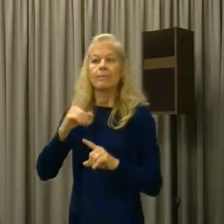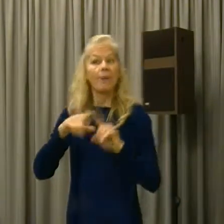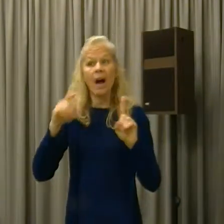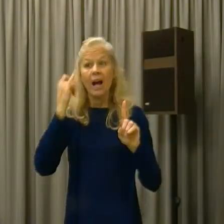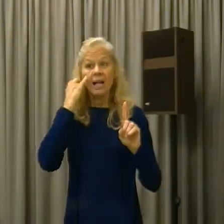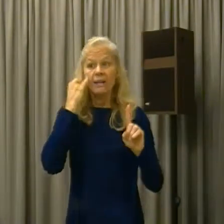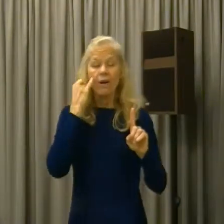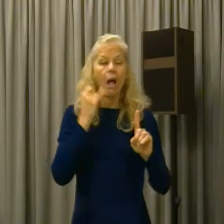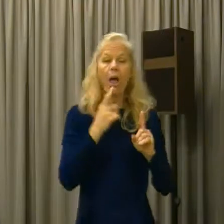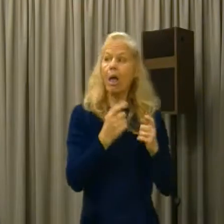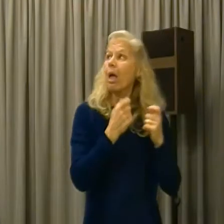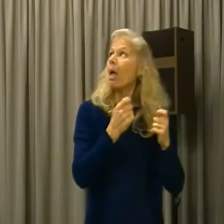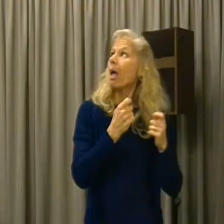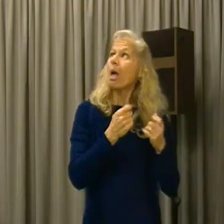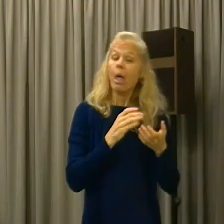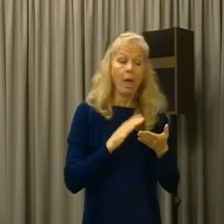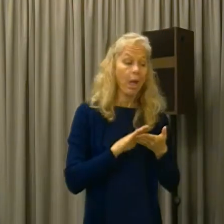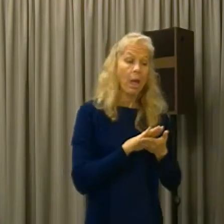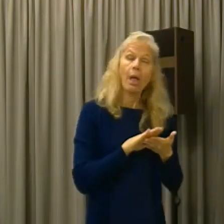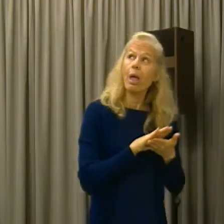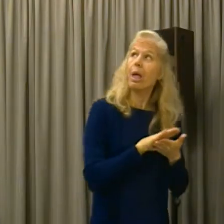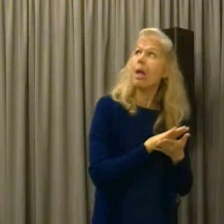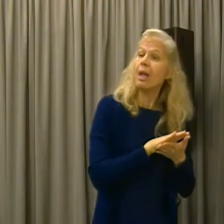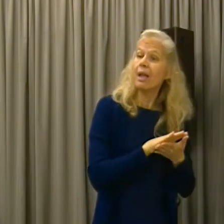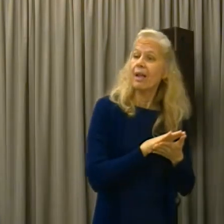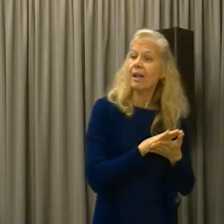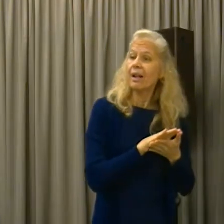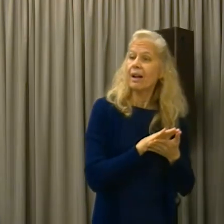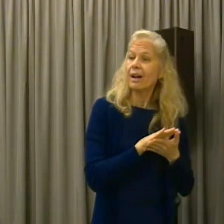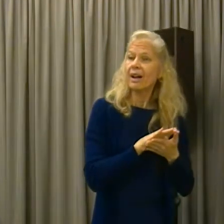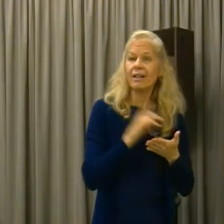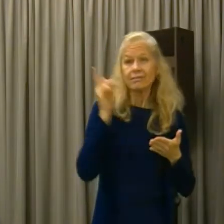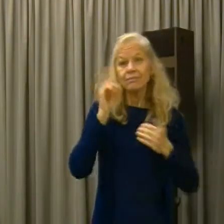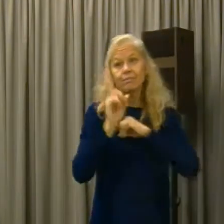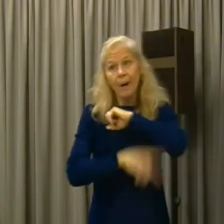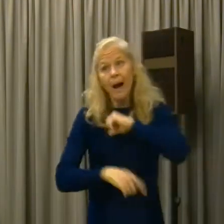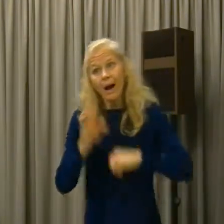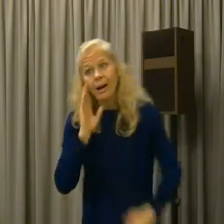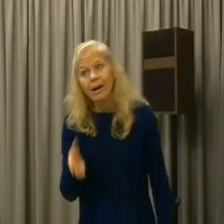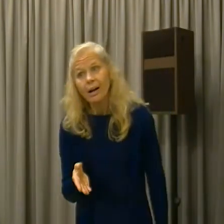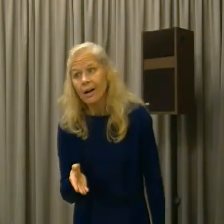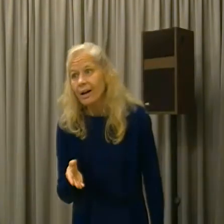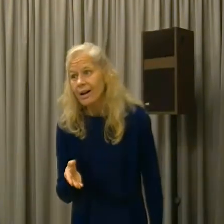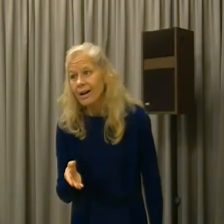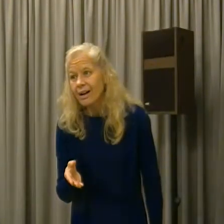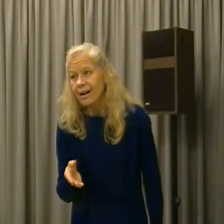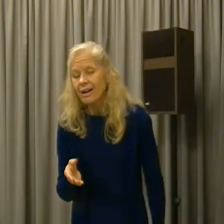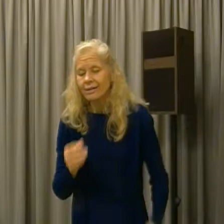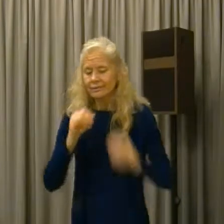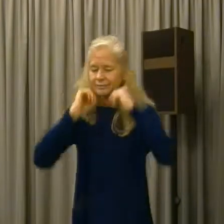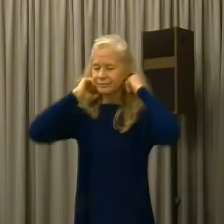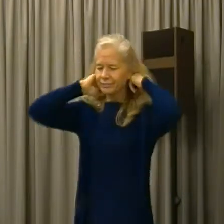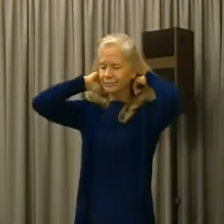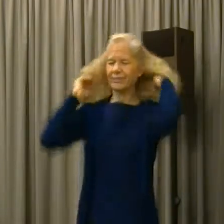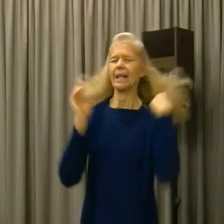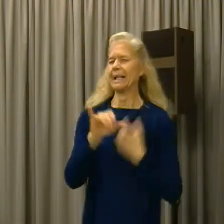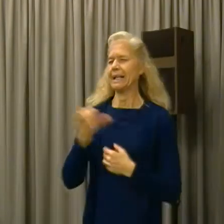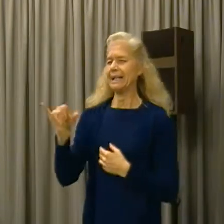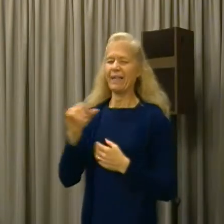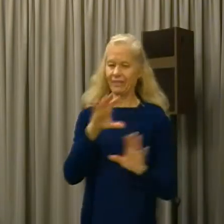of the Old Testament view of word for Galatians 6, 7, and 8. Be not